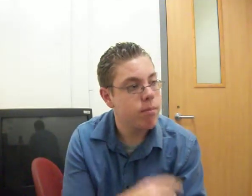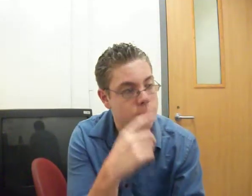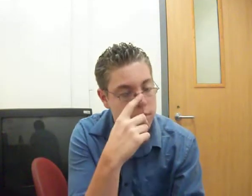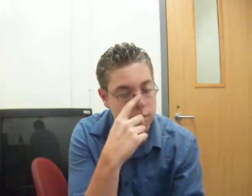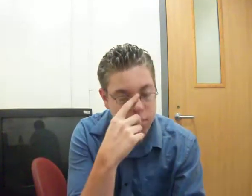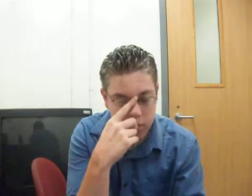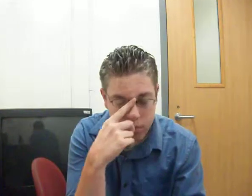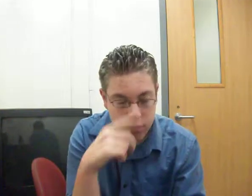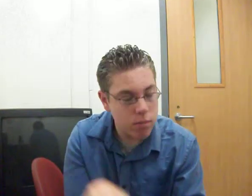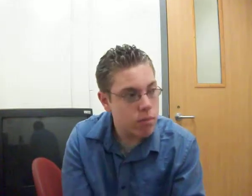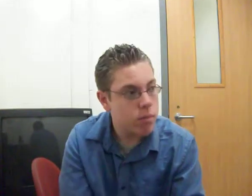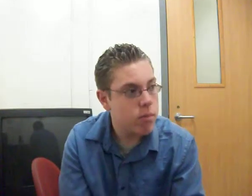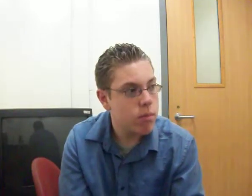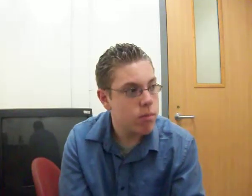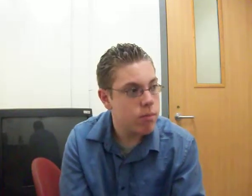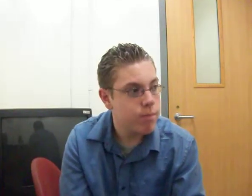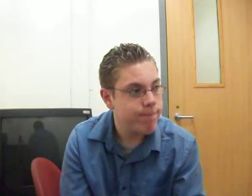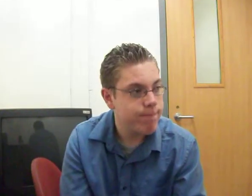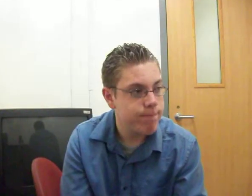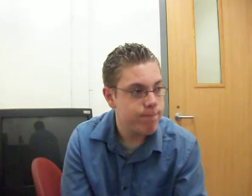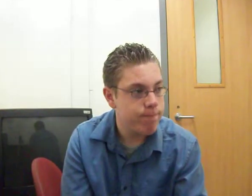I can only get within 35 degrees of the prevailing wind.